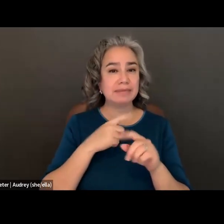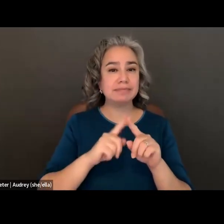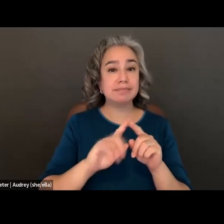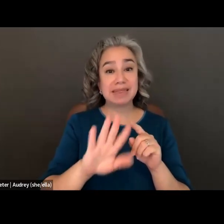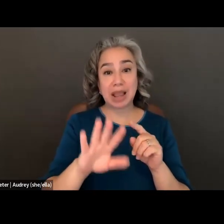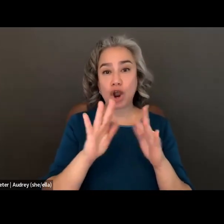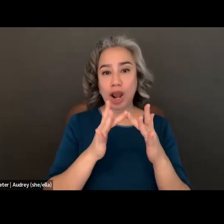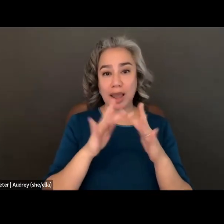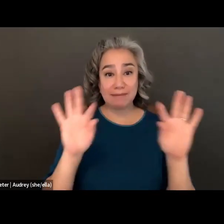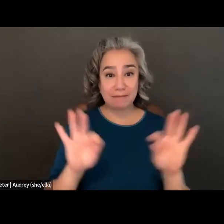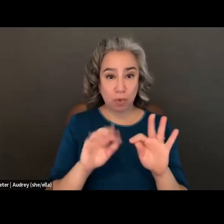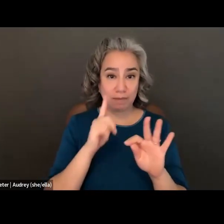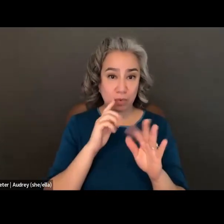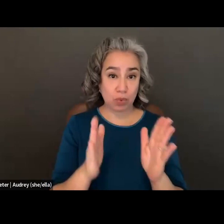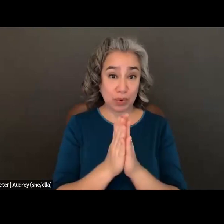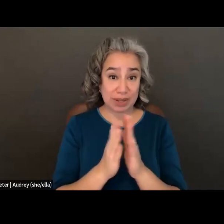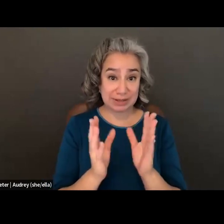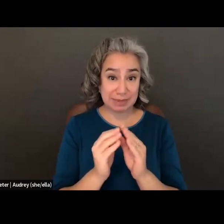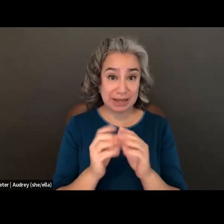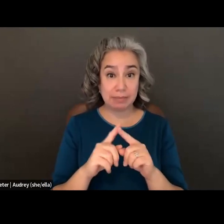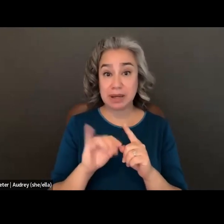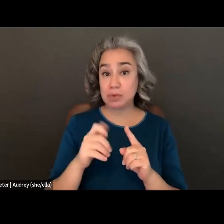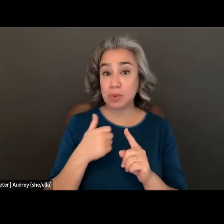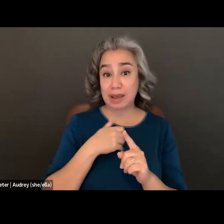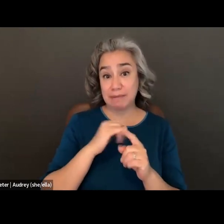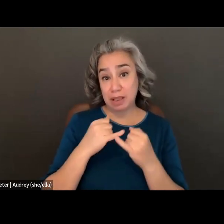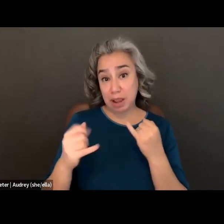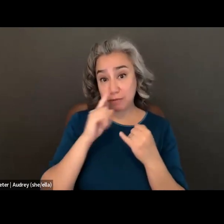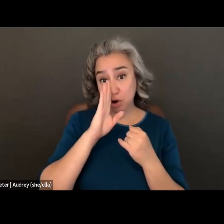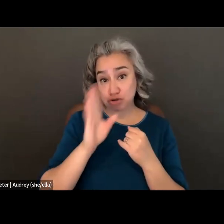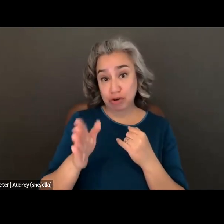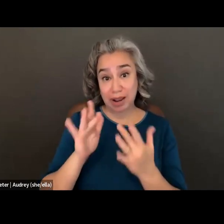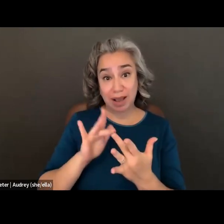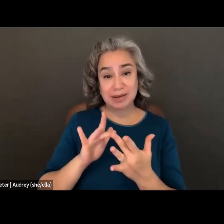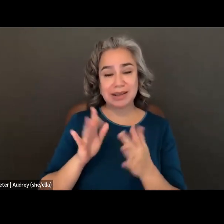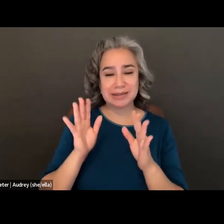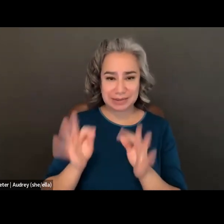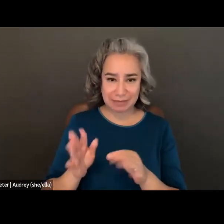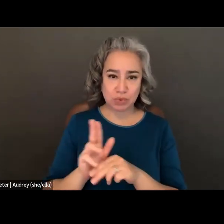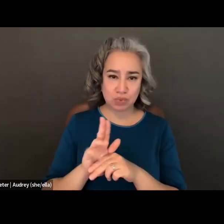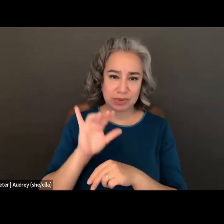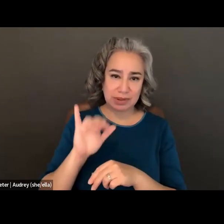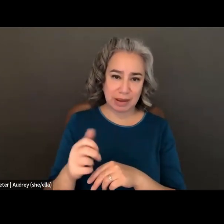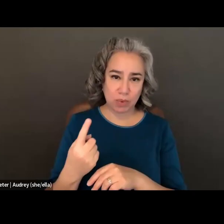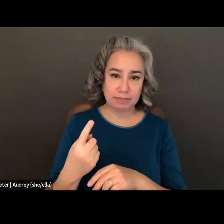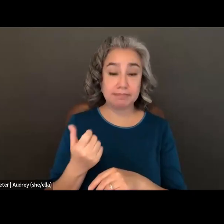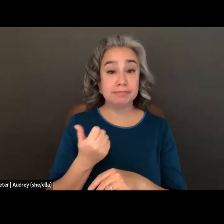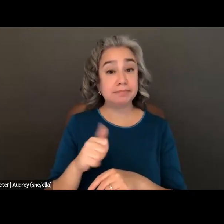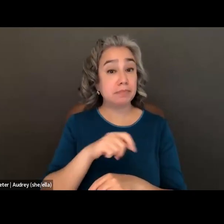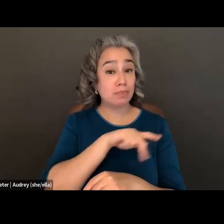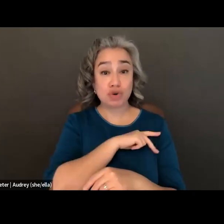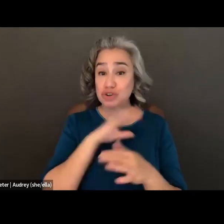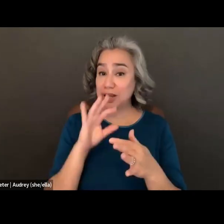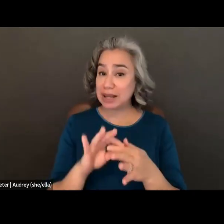fill out online to request a meeting, but if you have a line for direct contact, definitely use that. Any personal connection